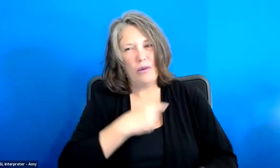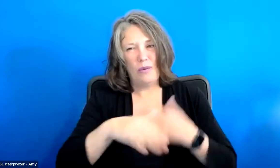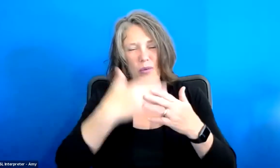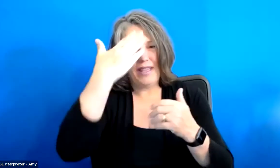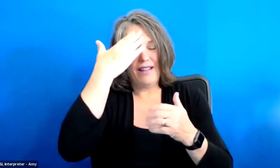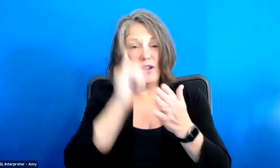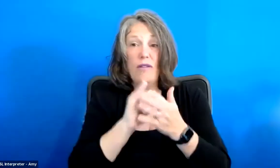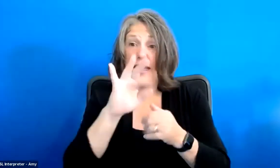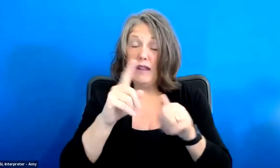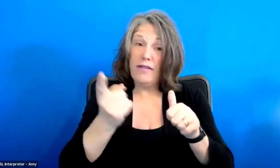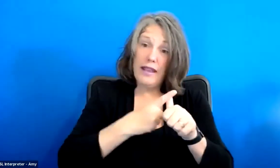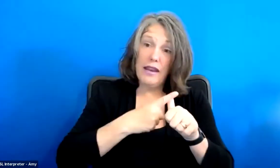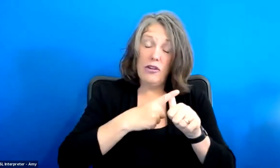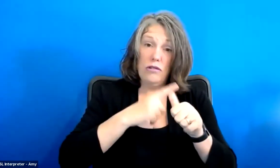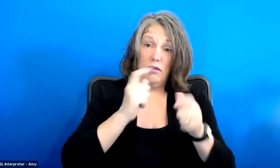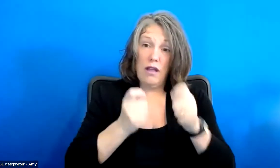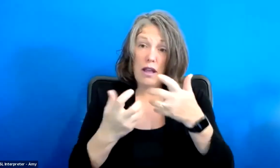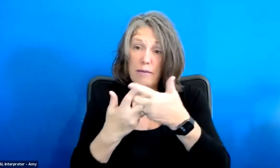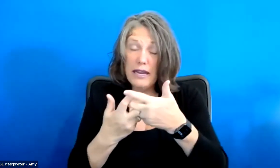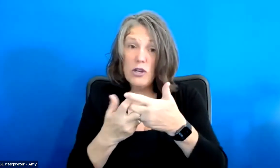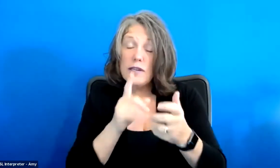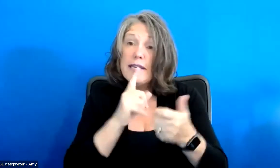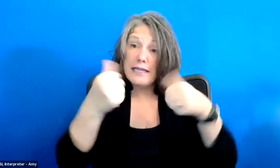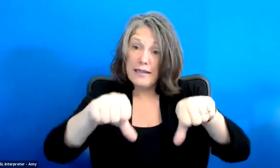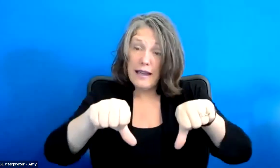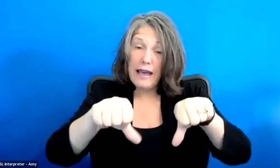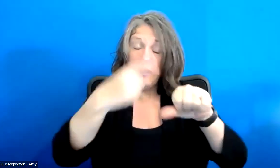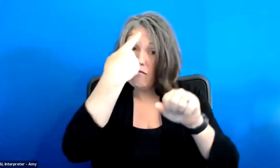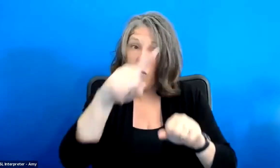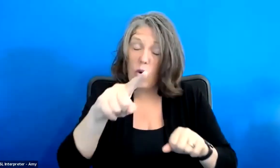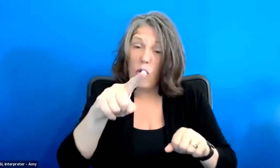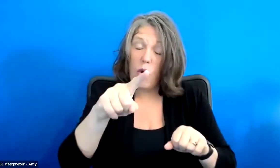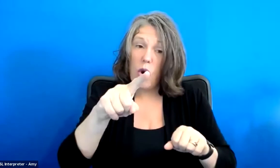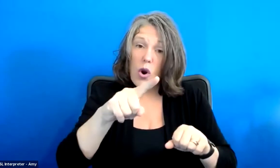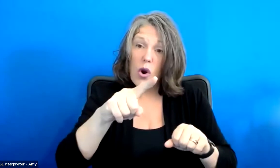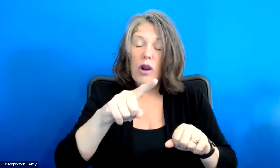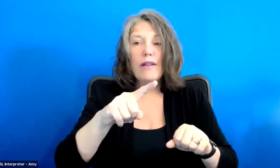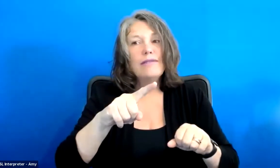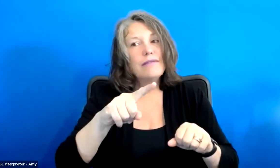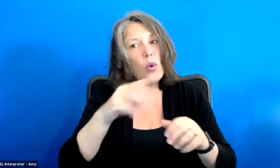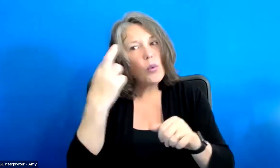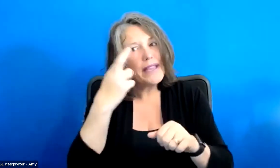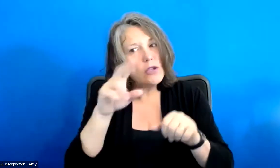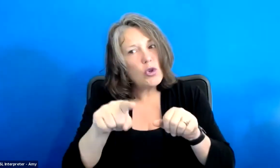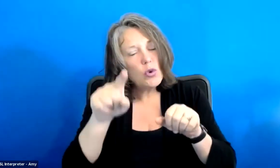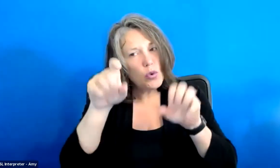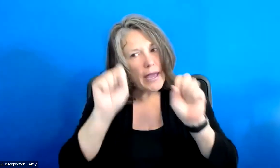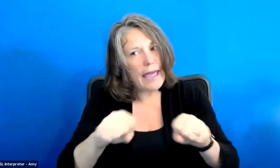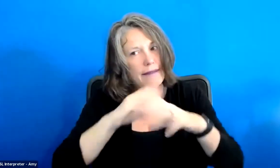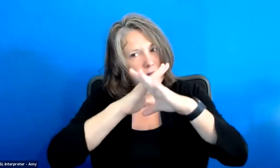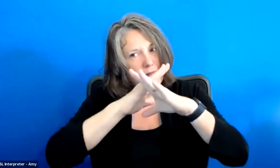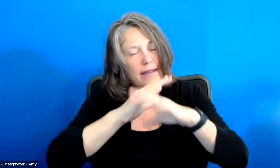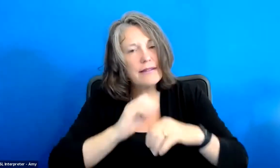the initial accommodation is denied for defendable reasons, as we've been talking